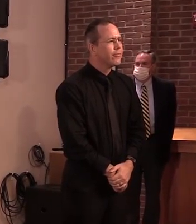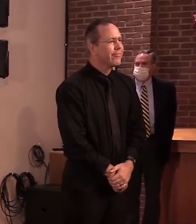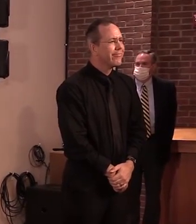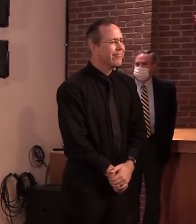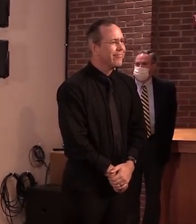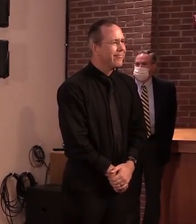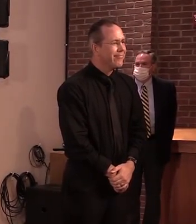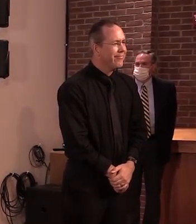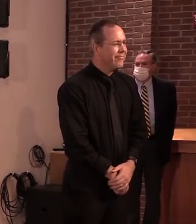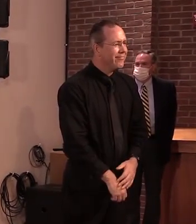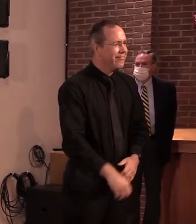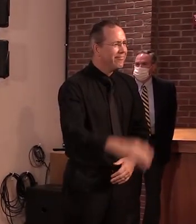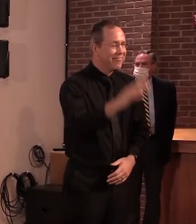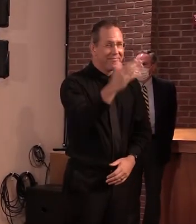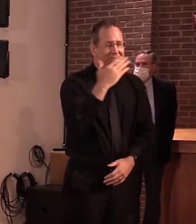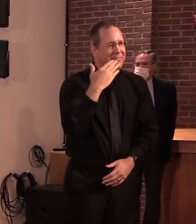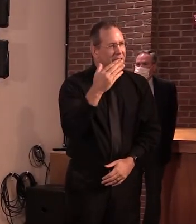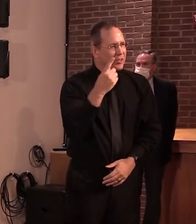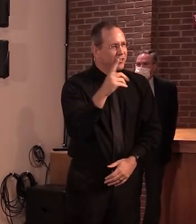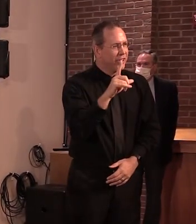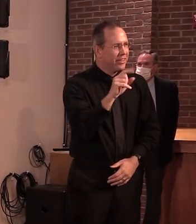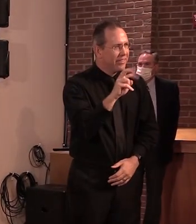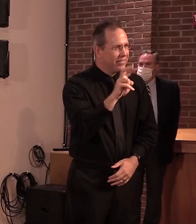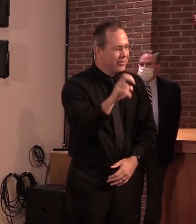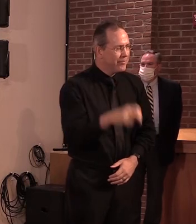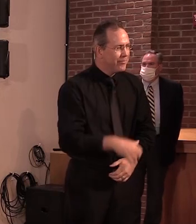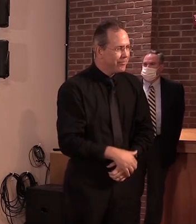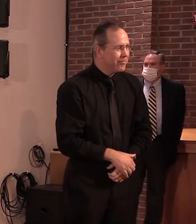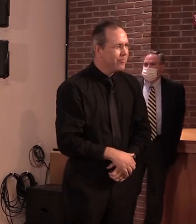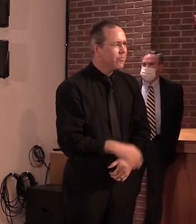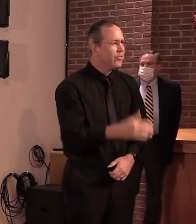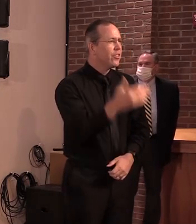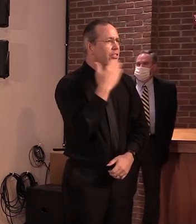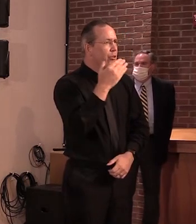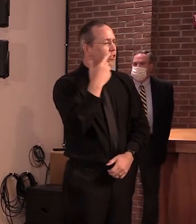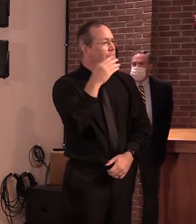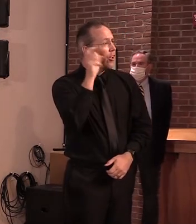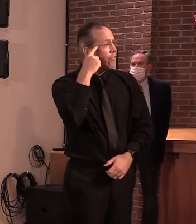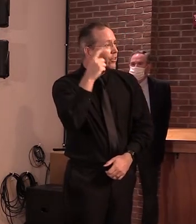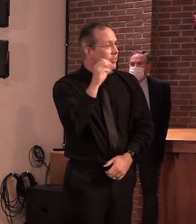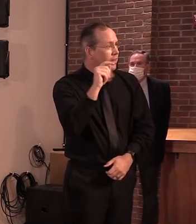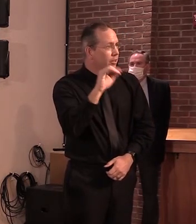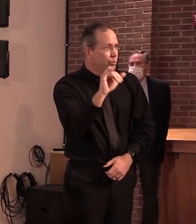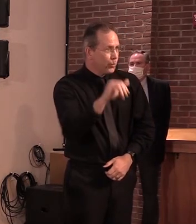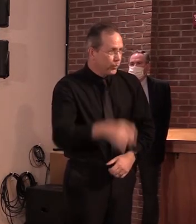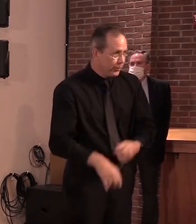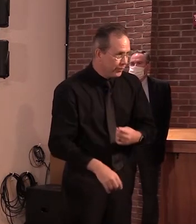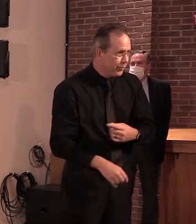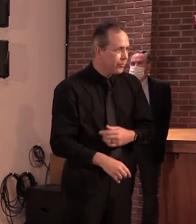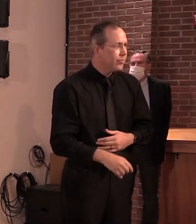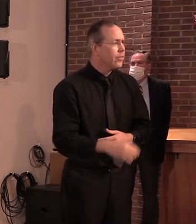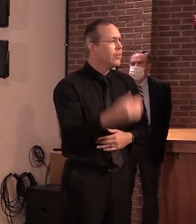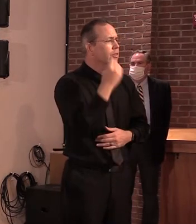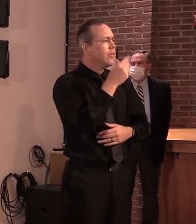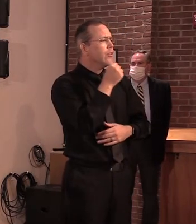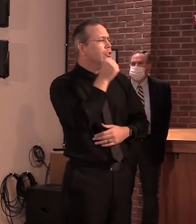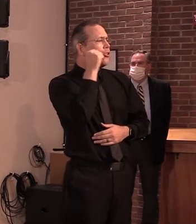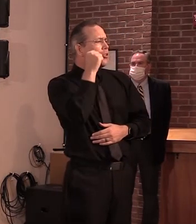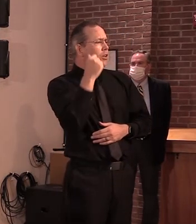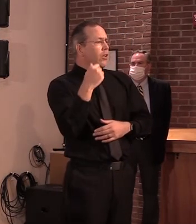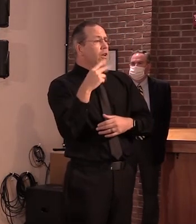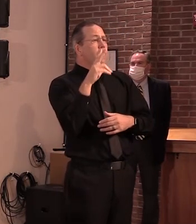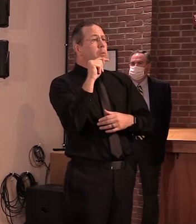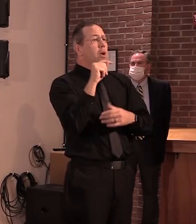Thanks, Dr. Levine, and Governor Scott for having me. Yesterday, the Vermont chapter of the American Academy of Pediatrics put out